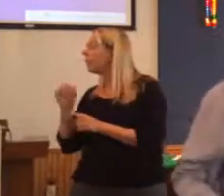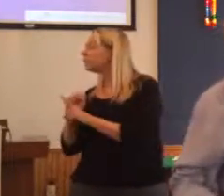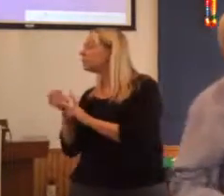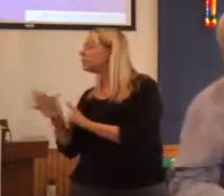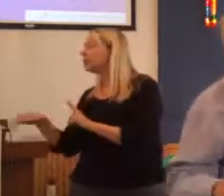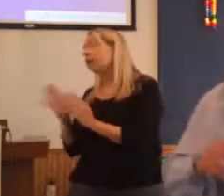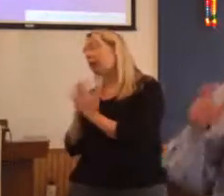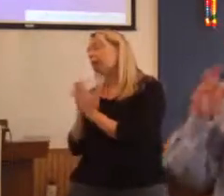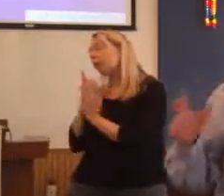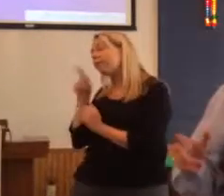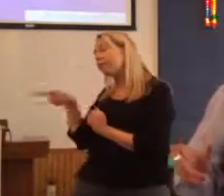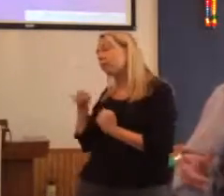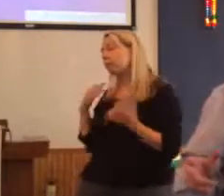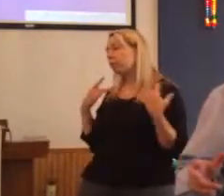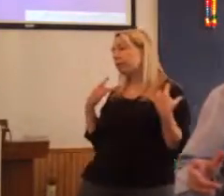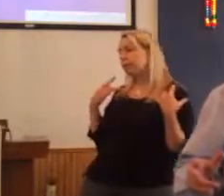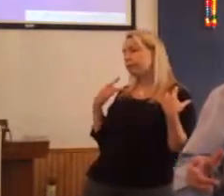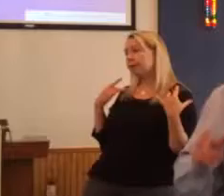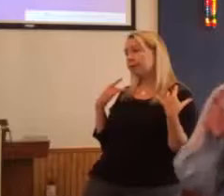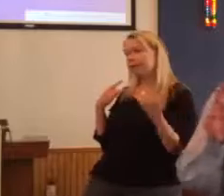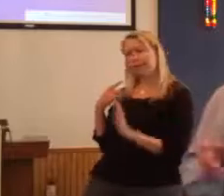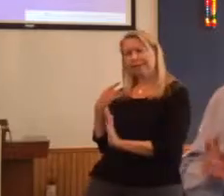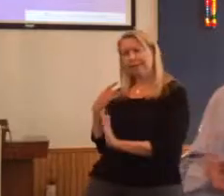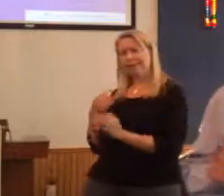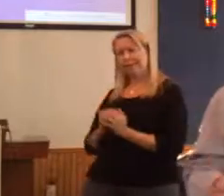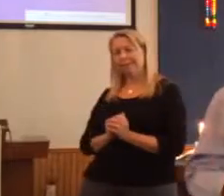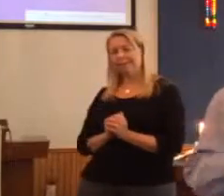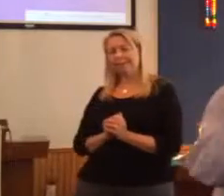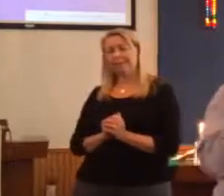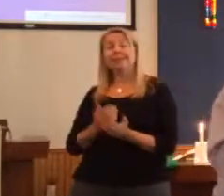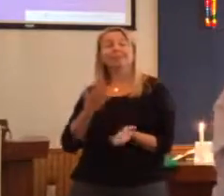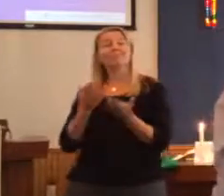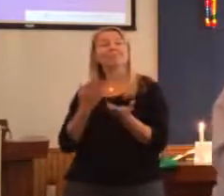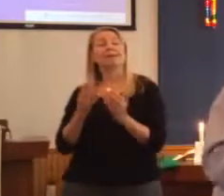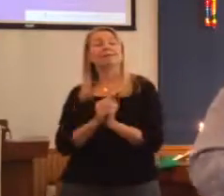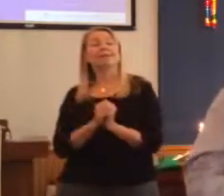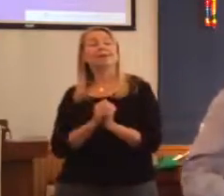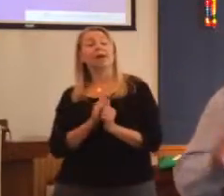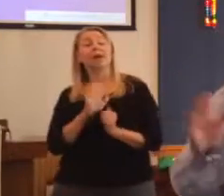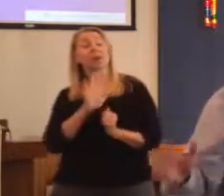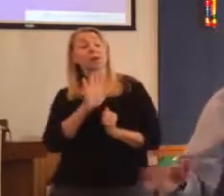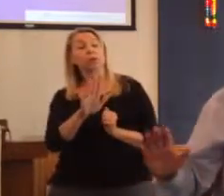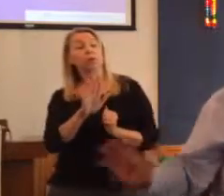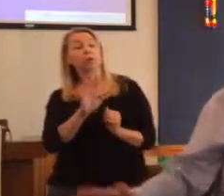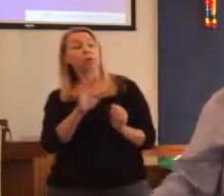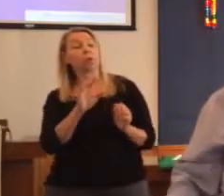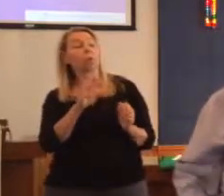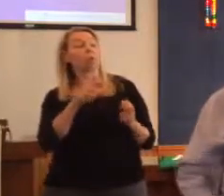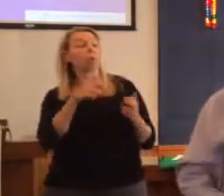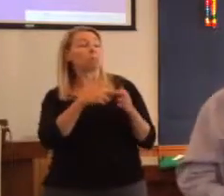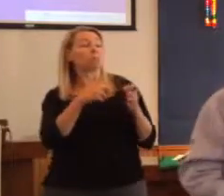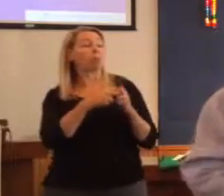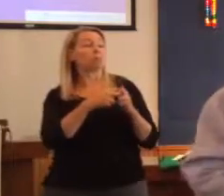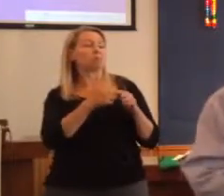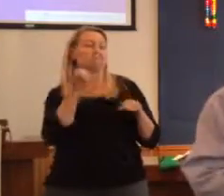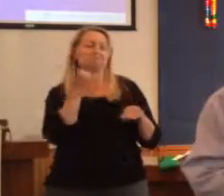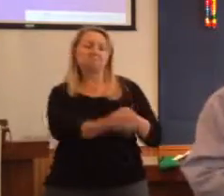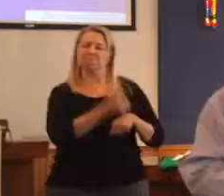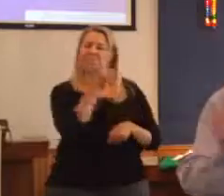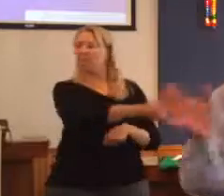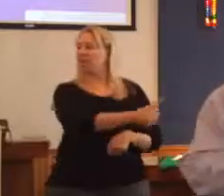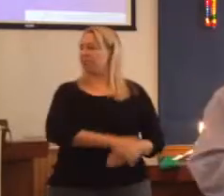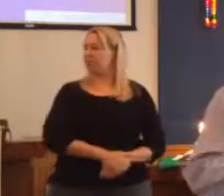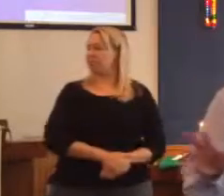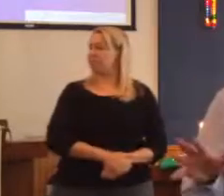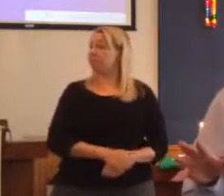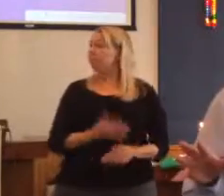Certainly, it means doing more than just telling people that their problems are all of their own doing.